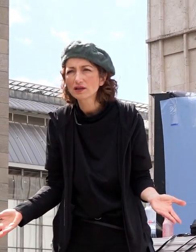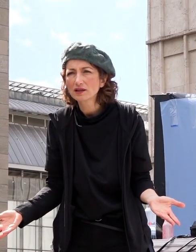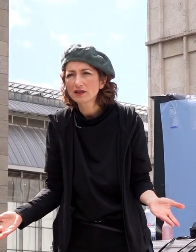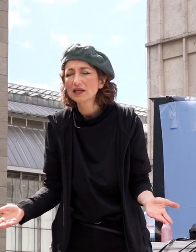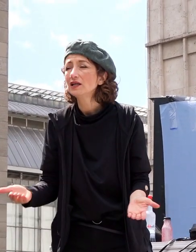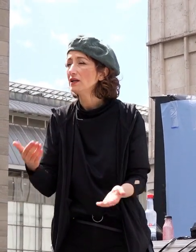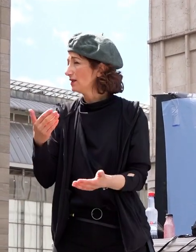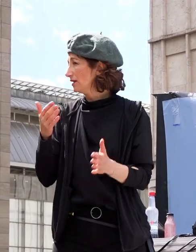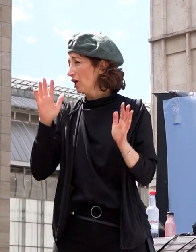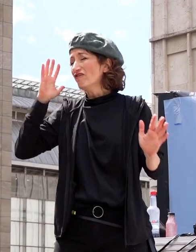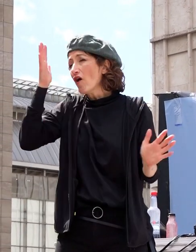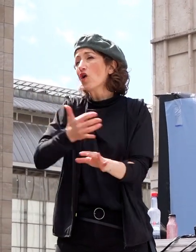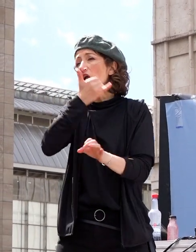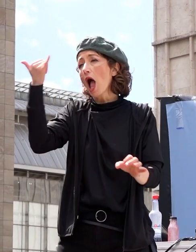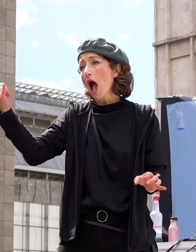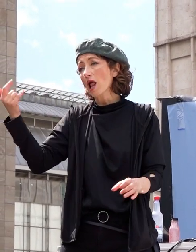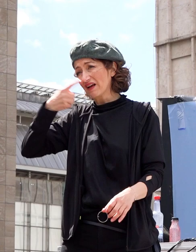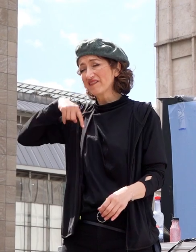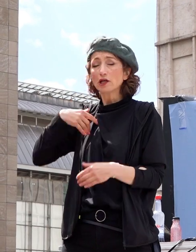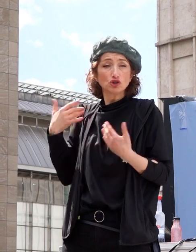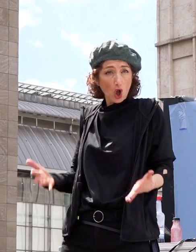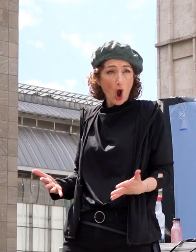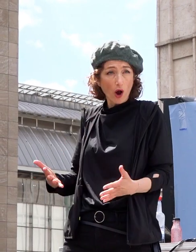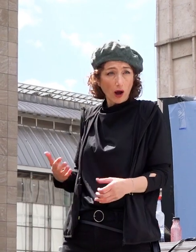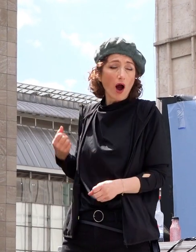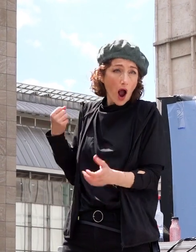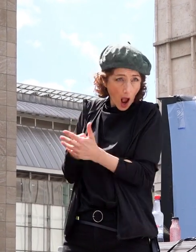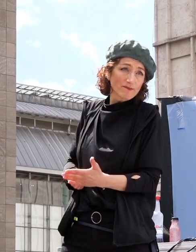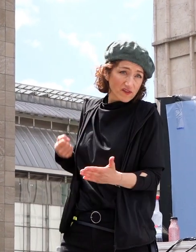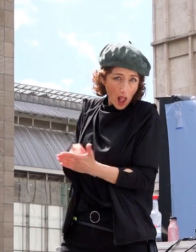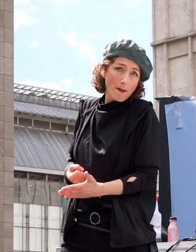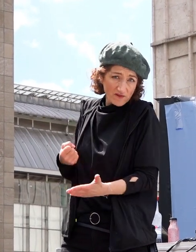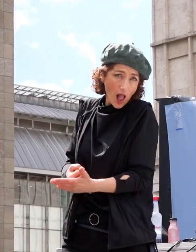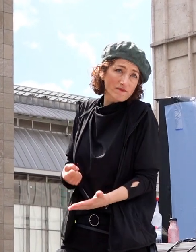for 500 years.